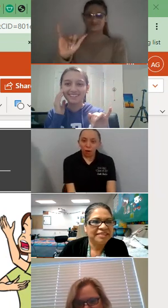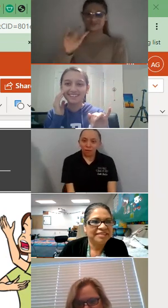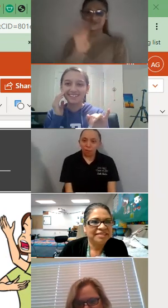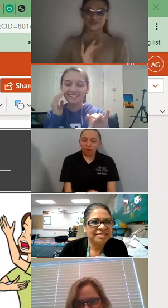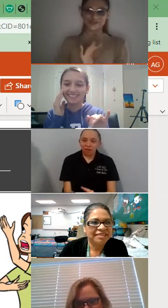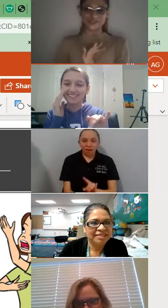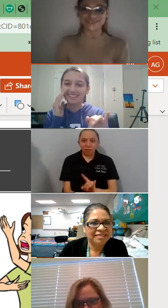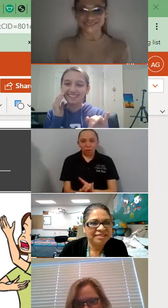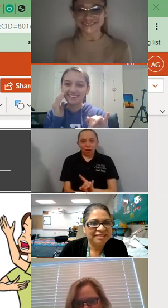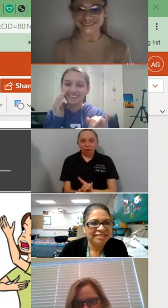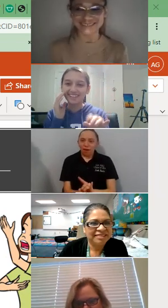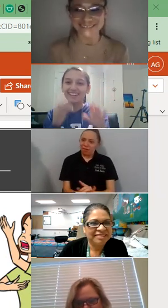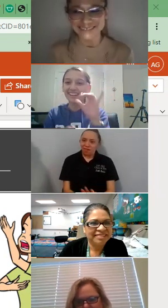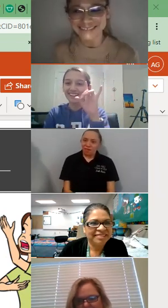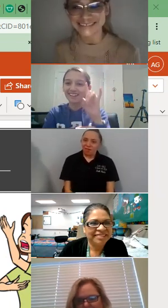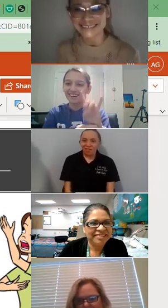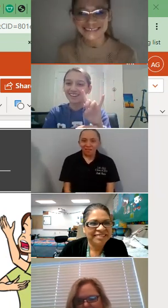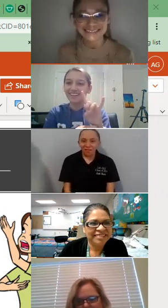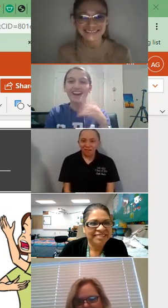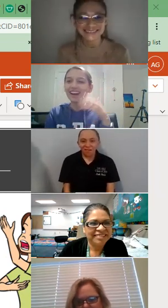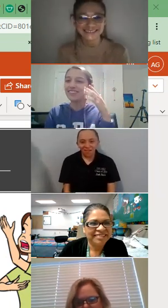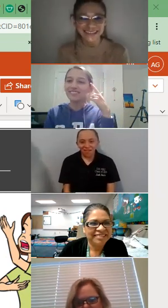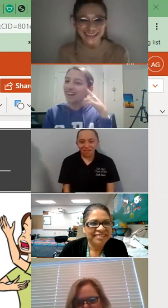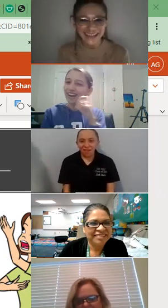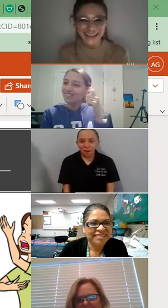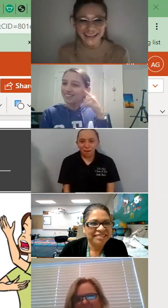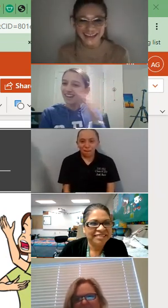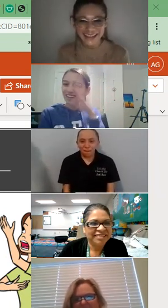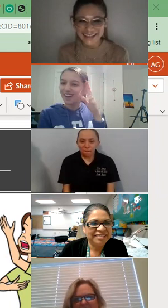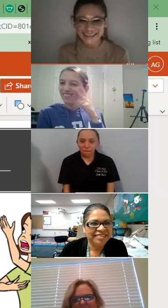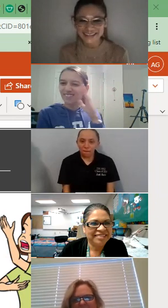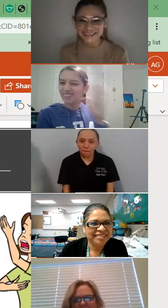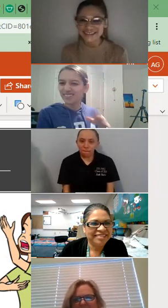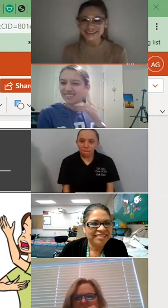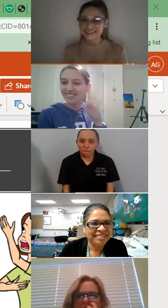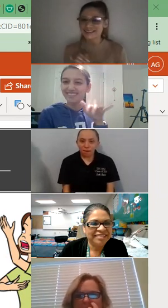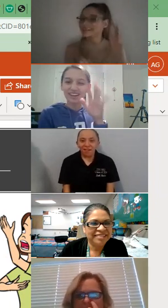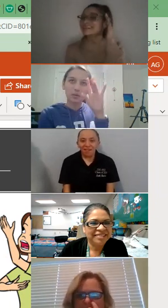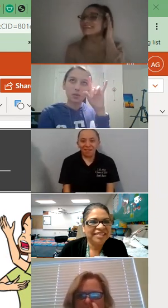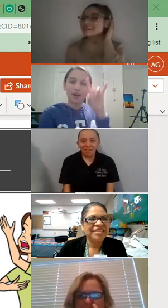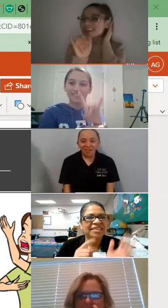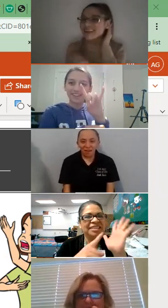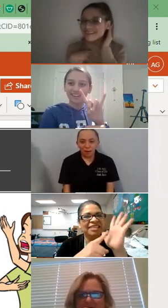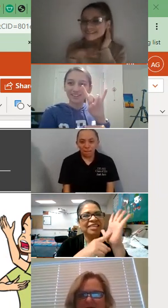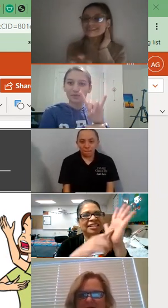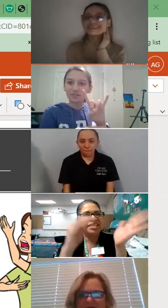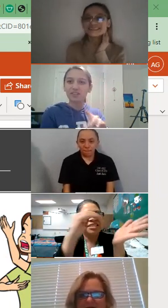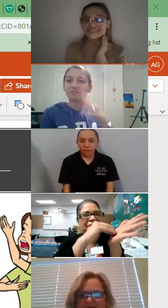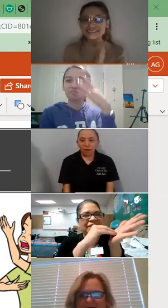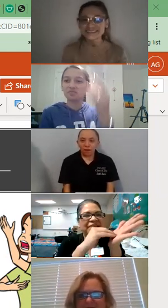Yeah. It's the Wi-Fi, but that sign for Wi-Fi, that's different. That's Yeah, different. I don't think I've ever seen that